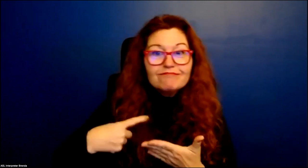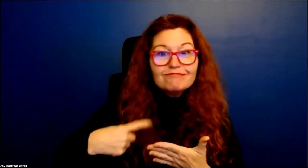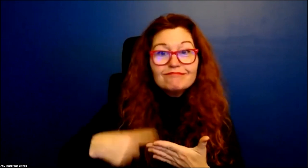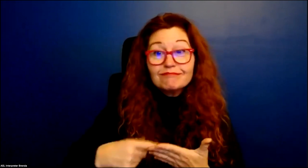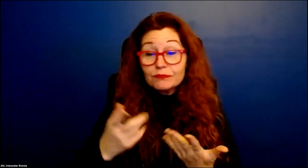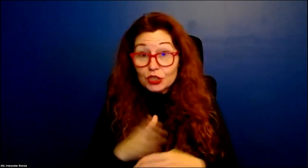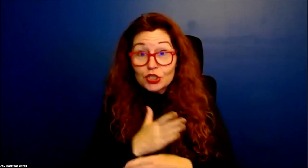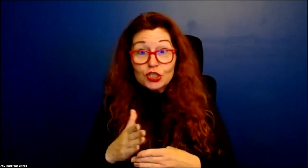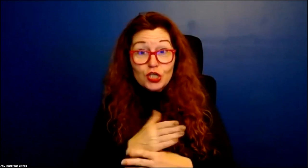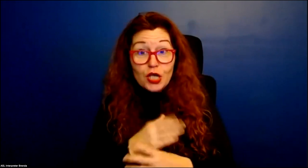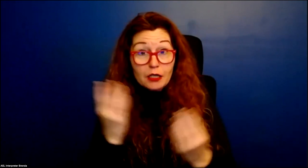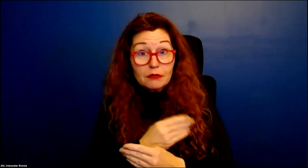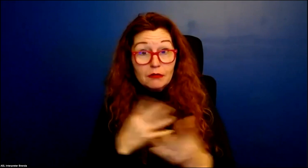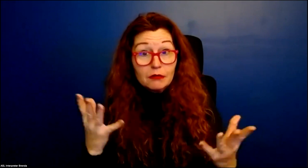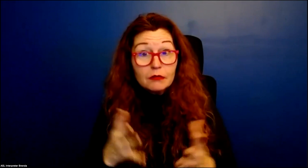everybody?